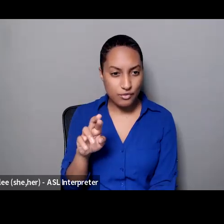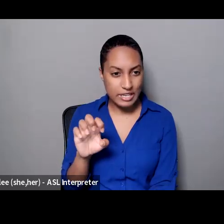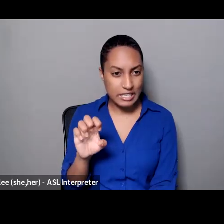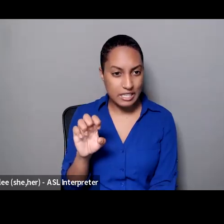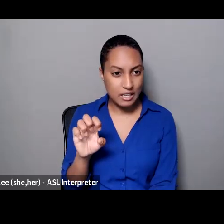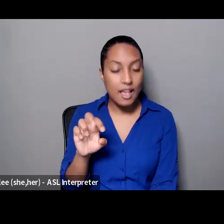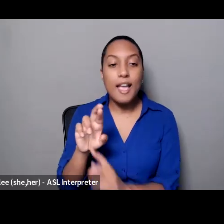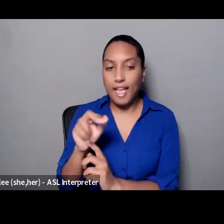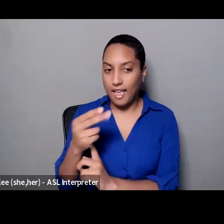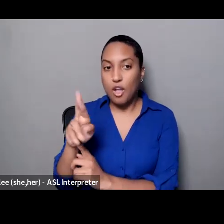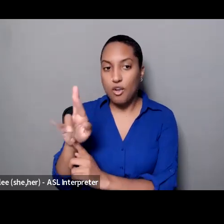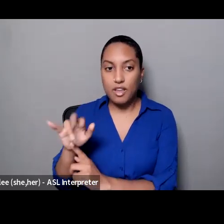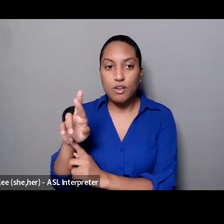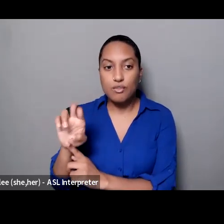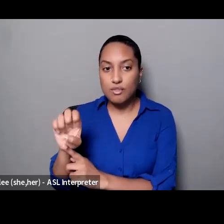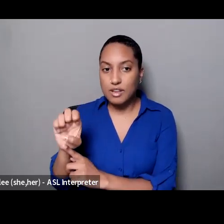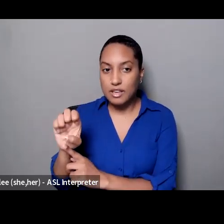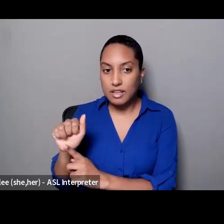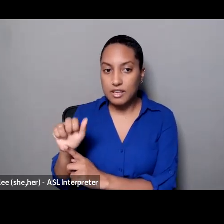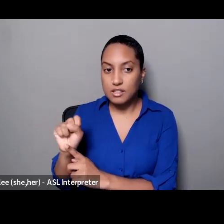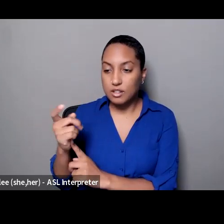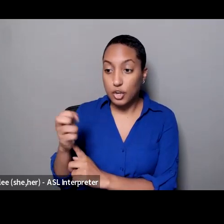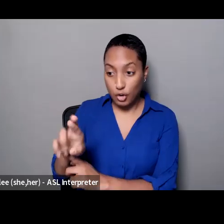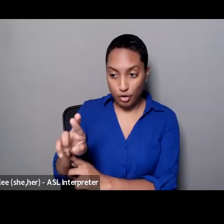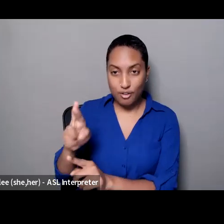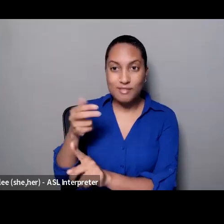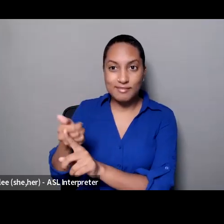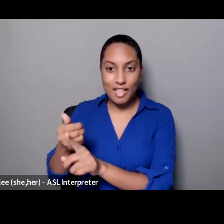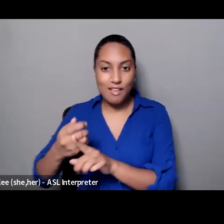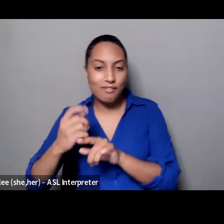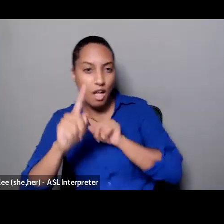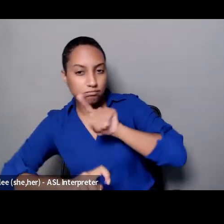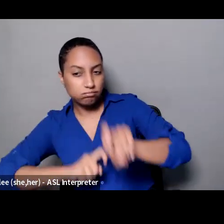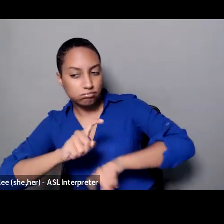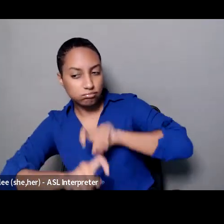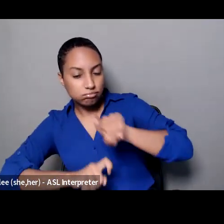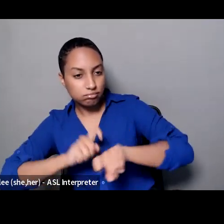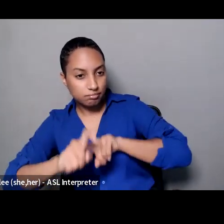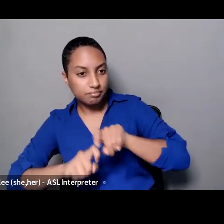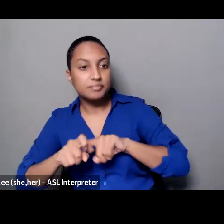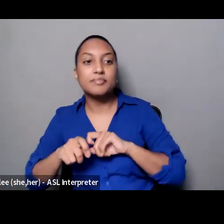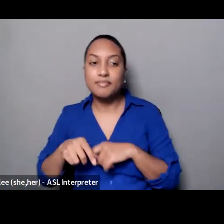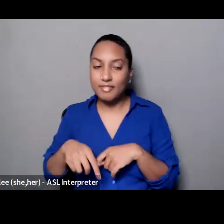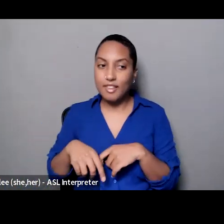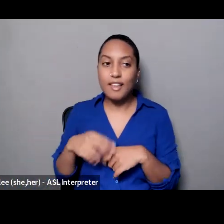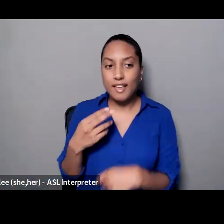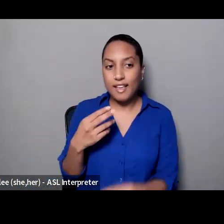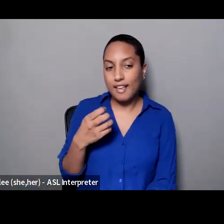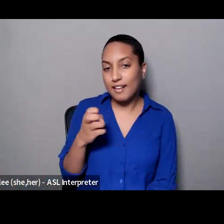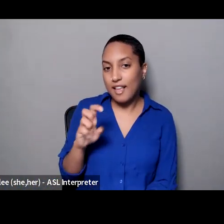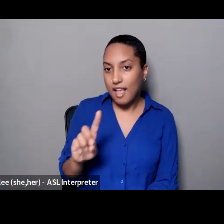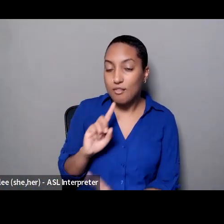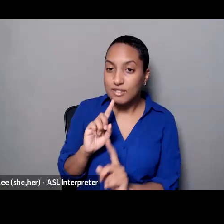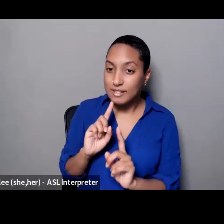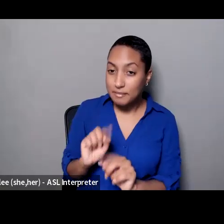Ed makes the points about how difficult it was for him